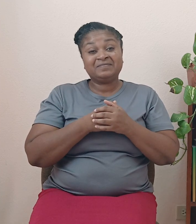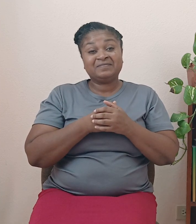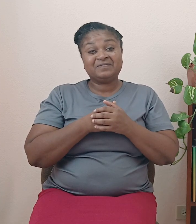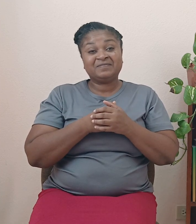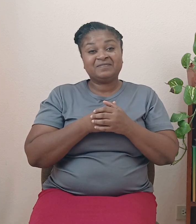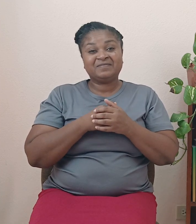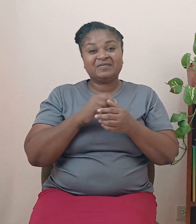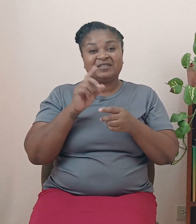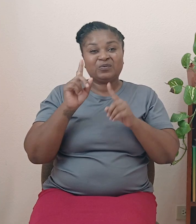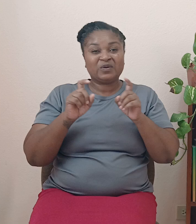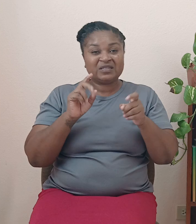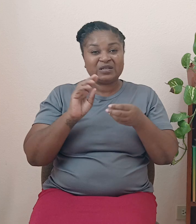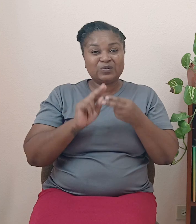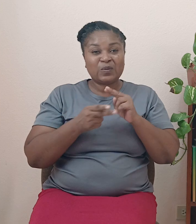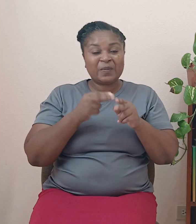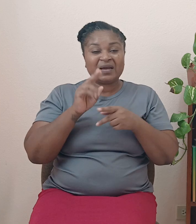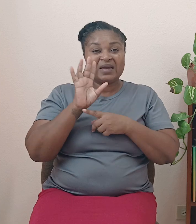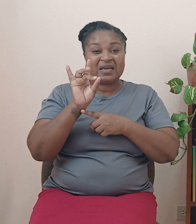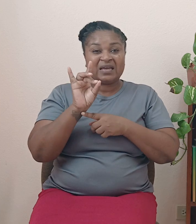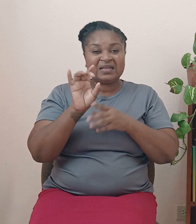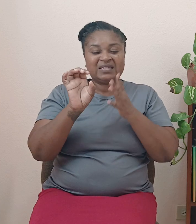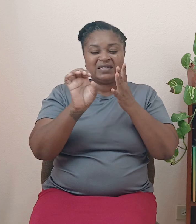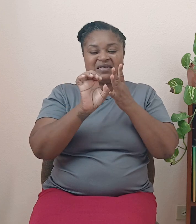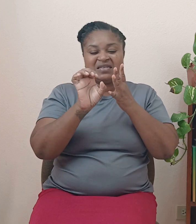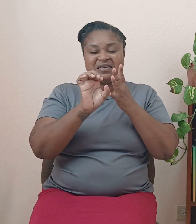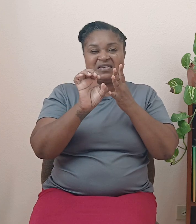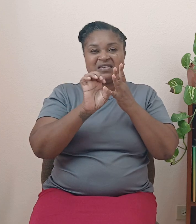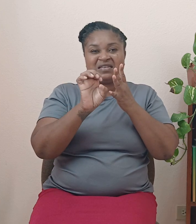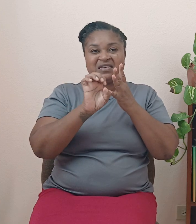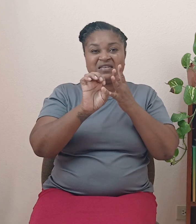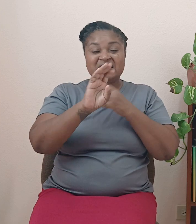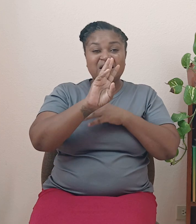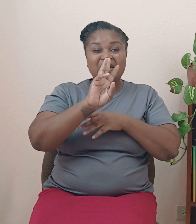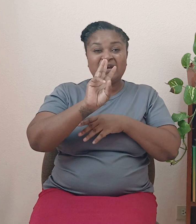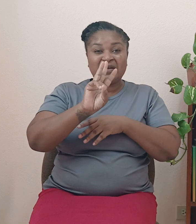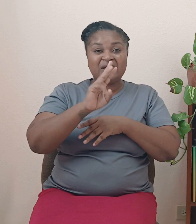Question 8, E, wheat and barley only.